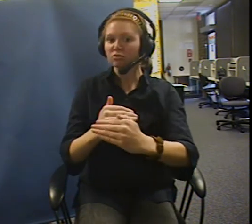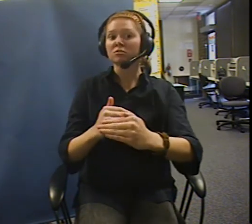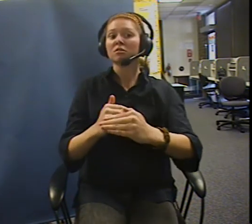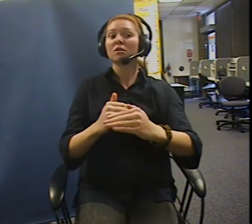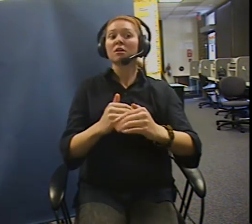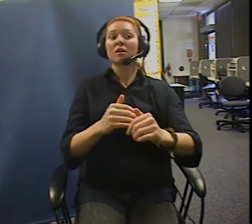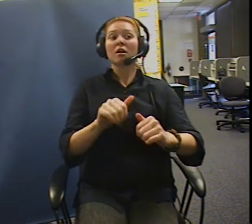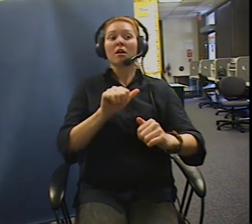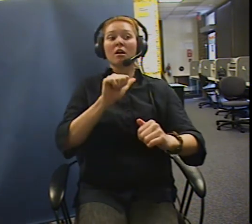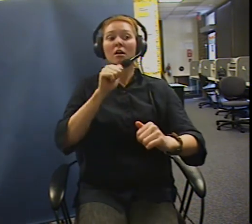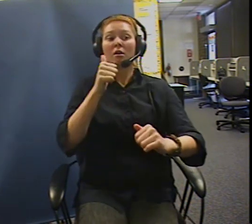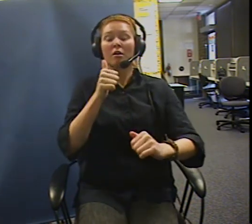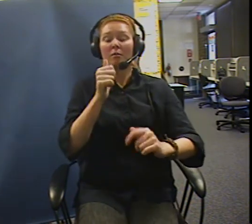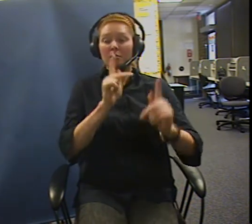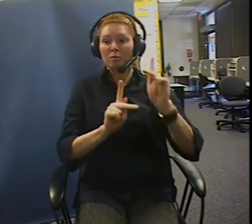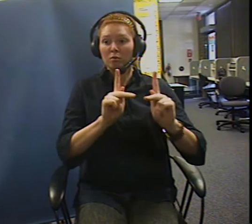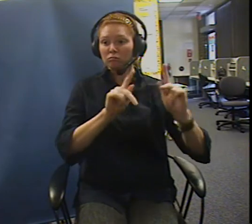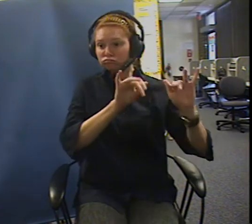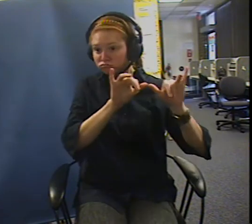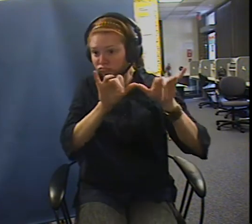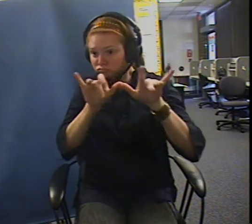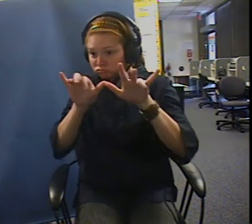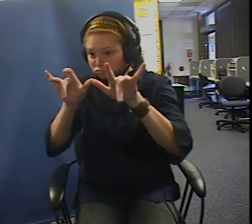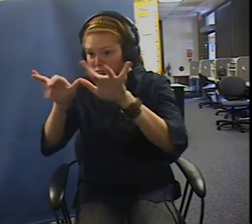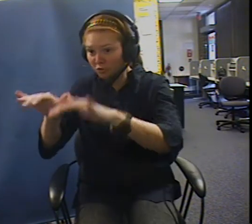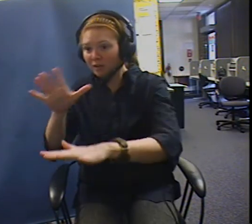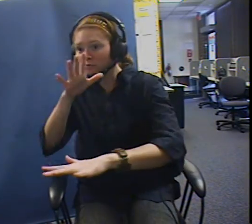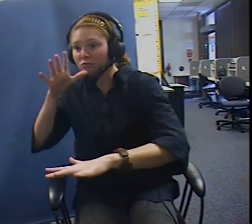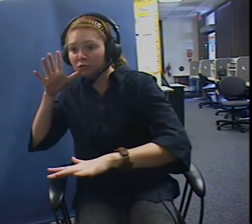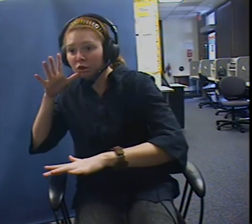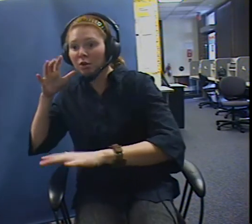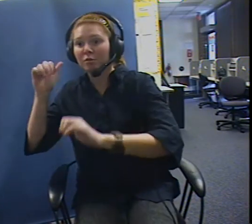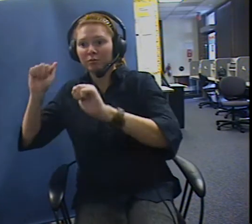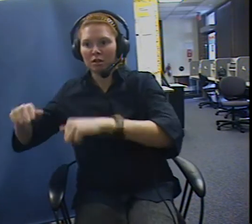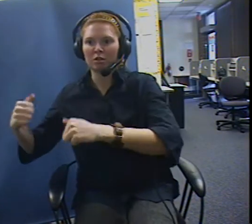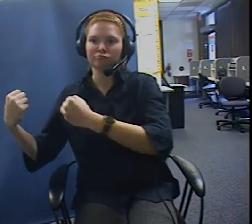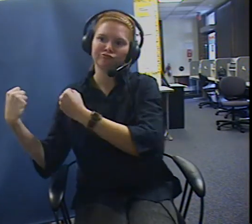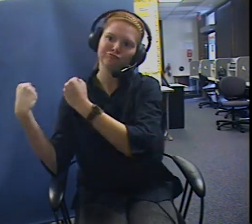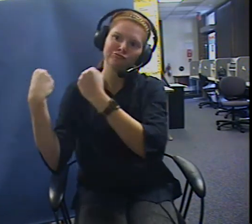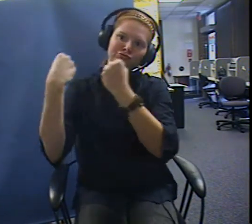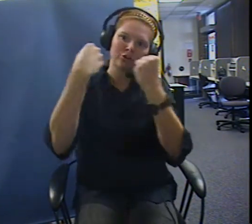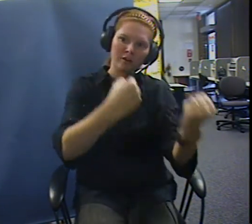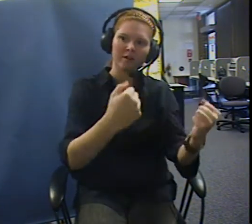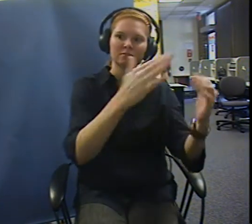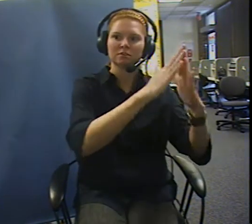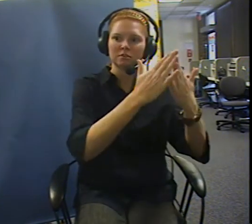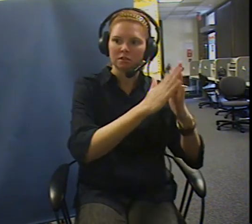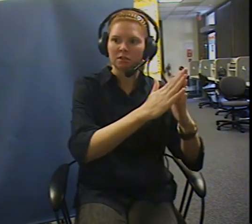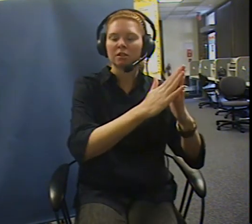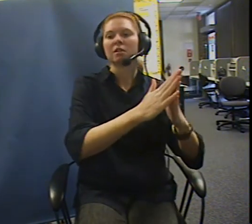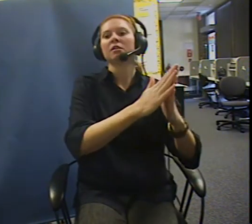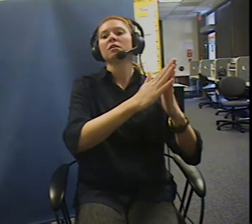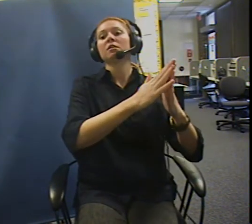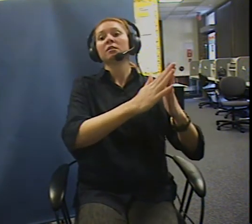still centered in the central cities, so people were still attached to the central cities. They could live in the suburbs, but they had to come